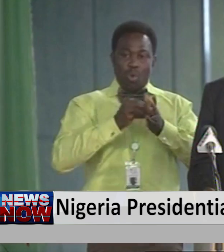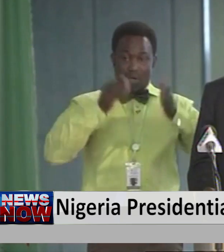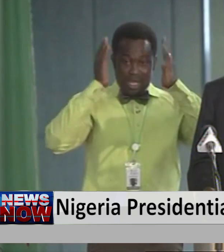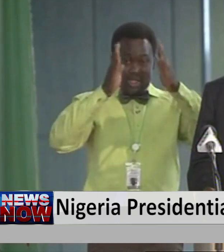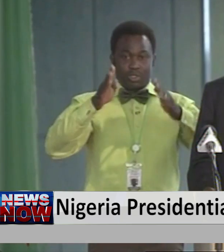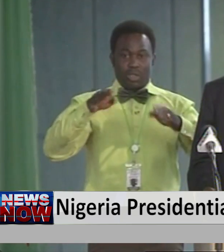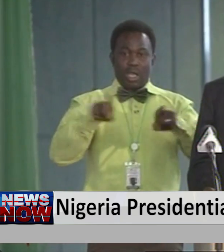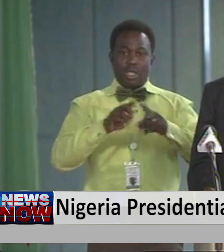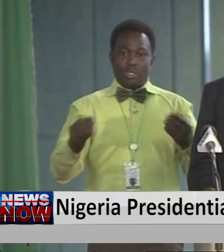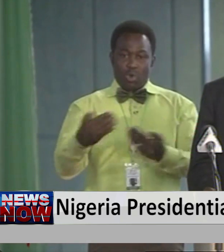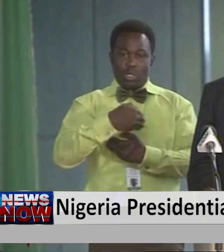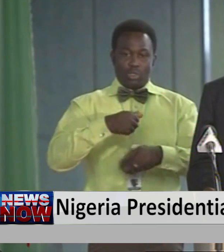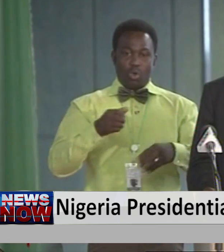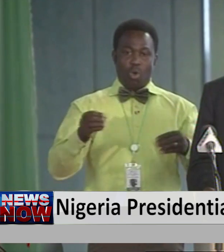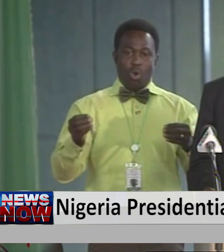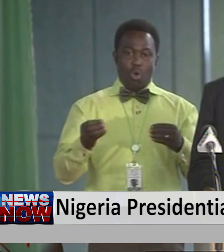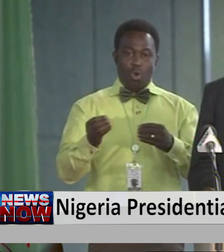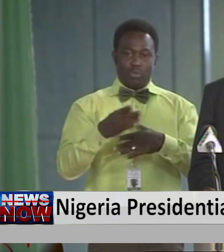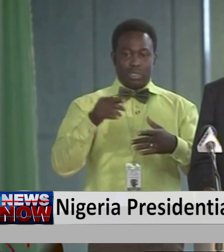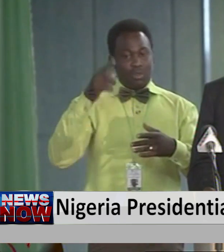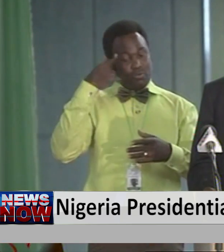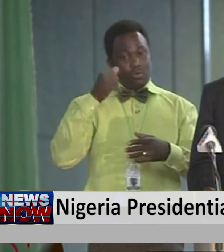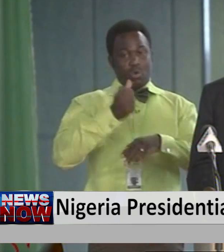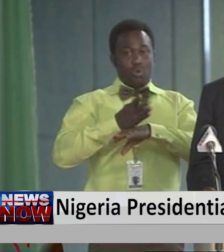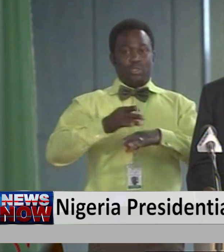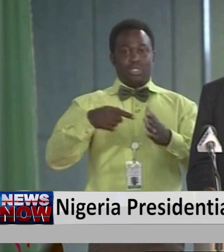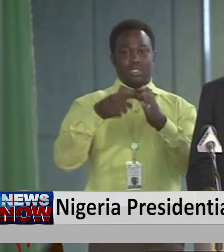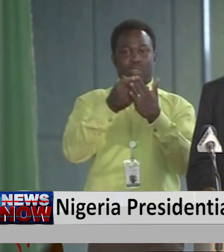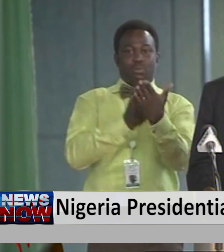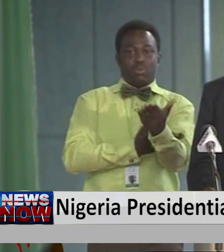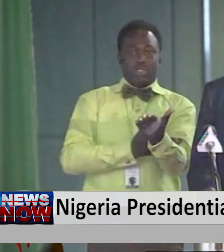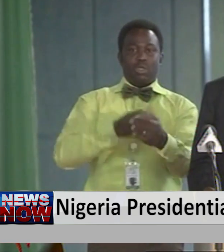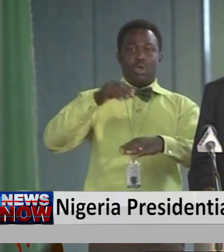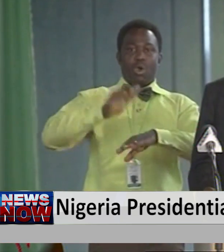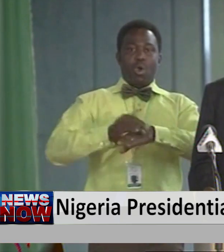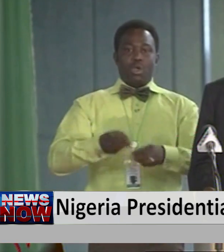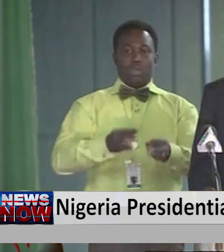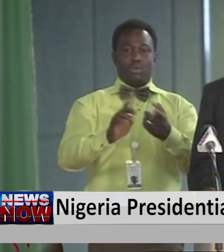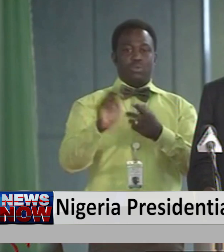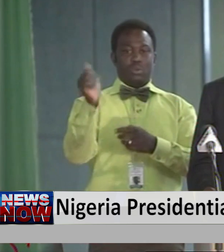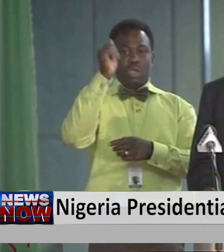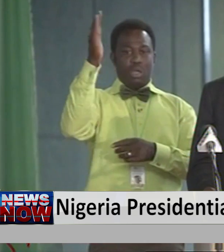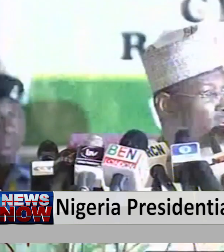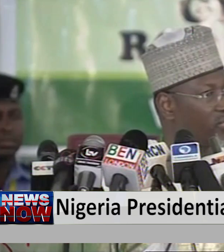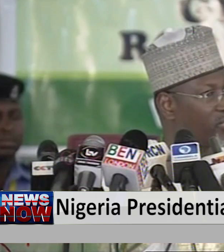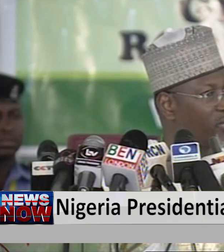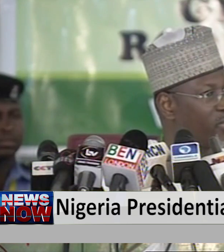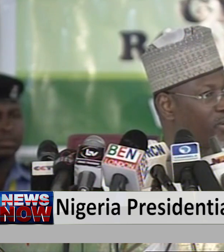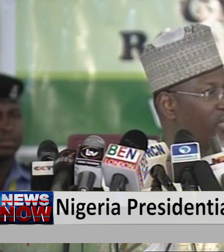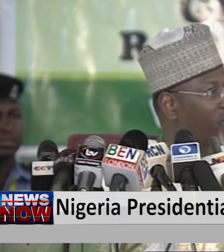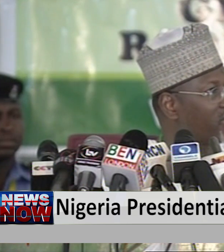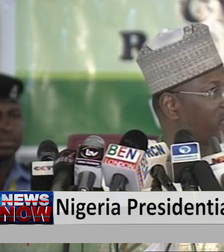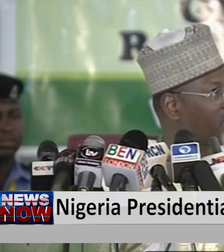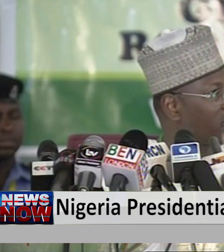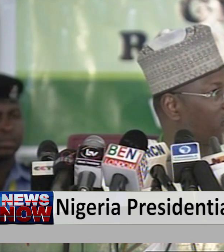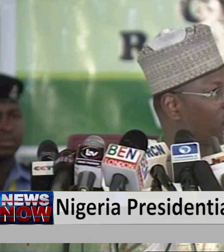officer for Ogun State this morning on our way to Abuja. But Prof, you